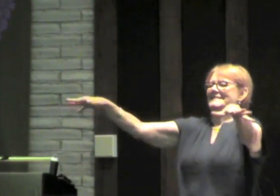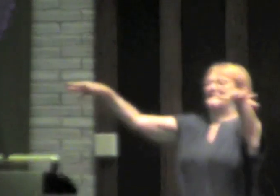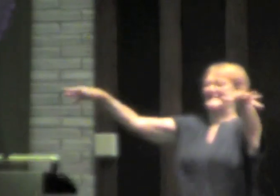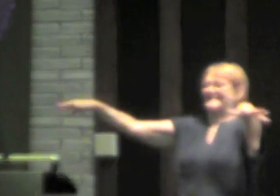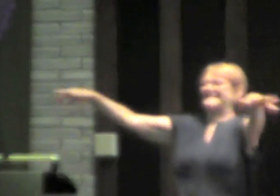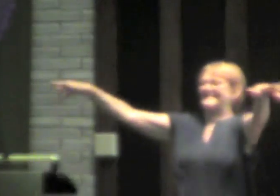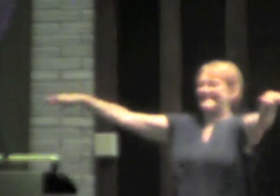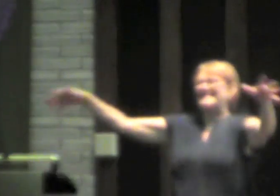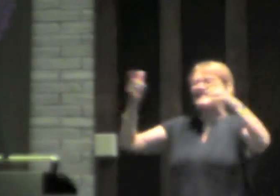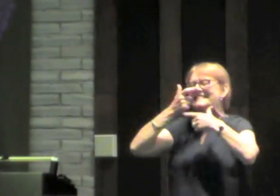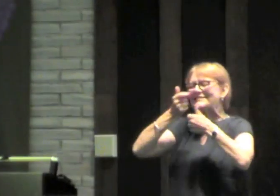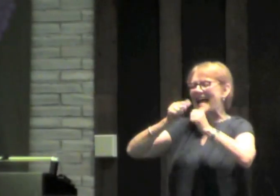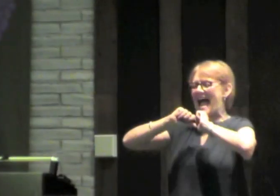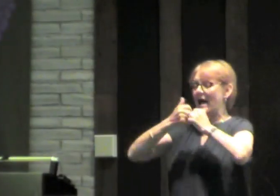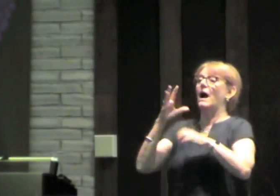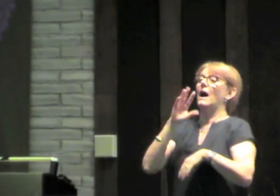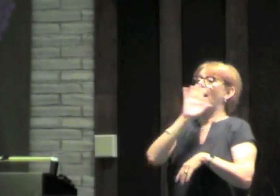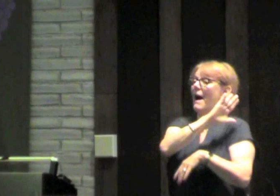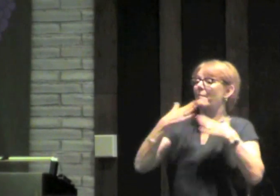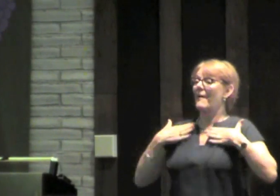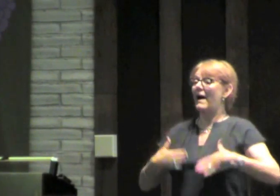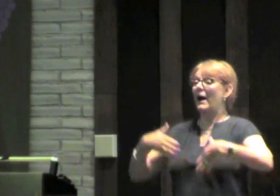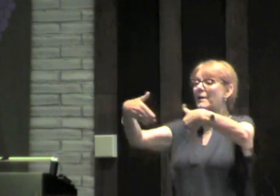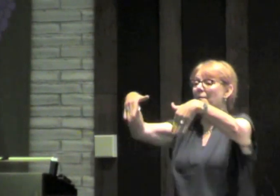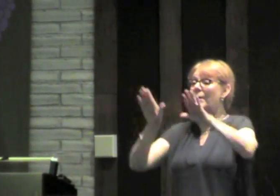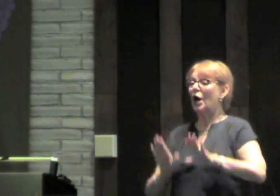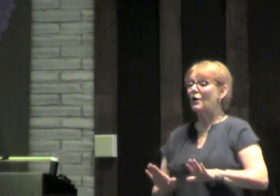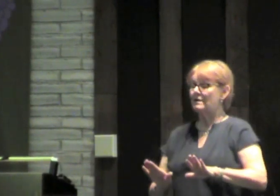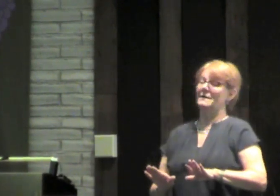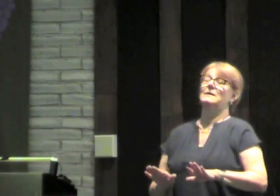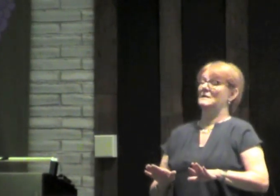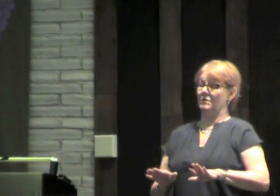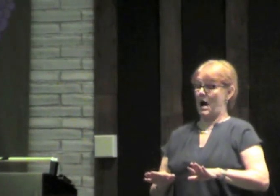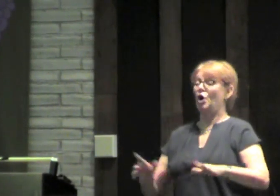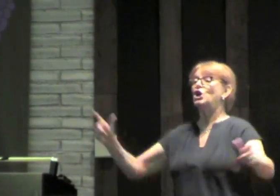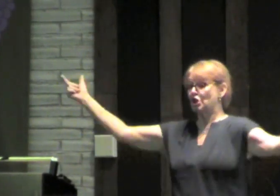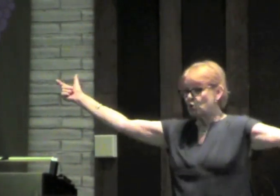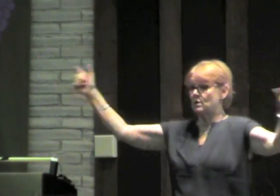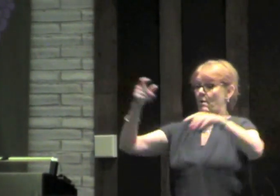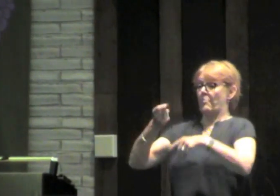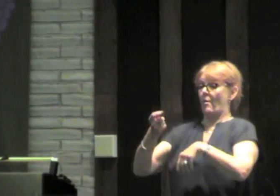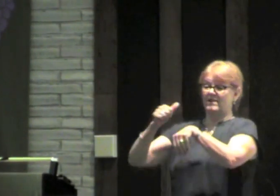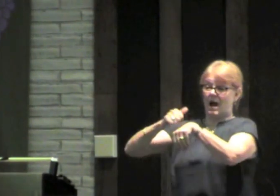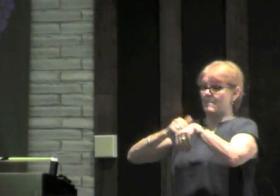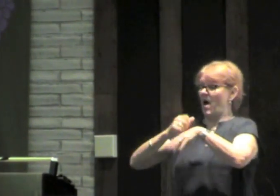line was. So the Arabs went in the one direction, and the Israelis went in the other. And